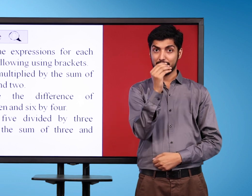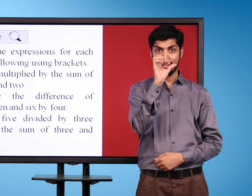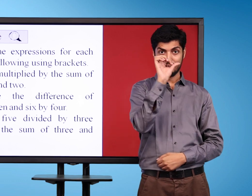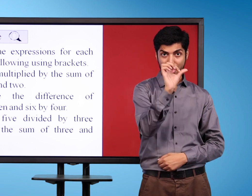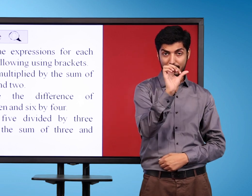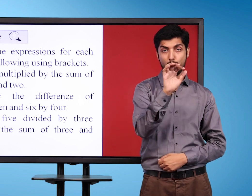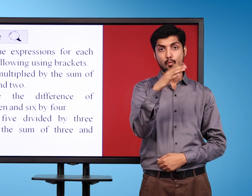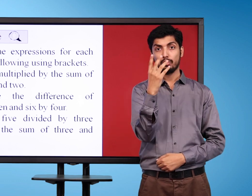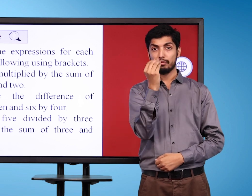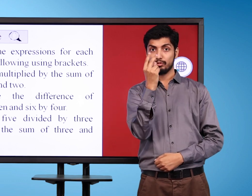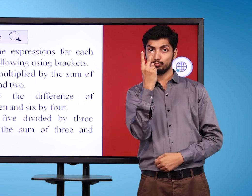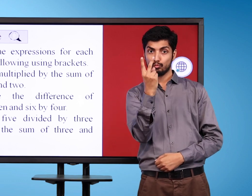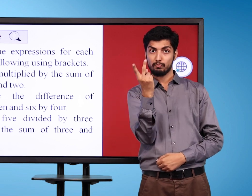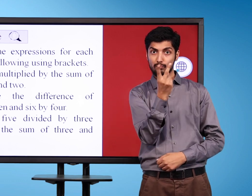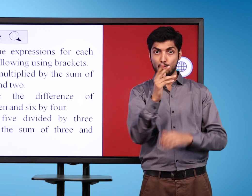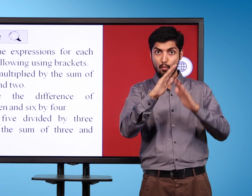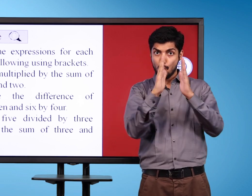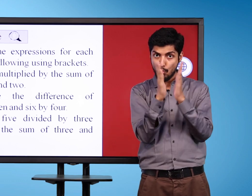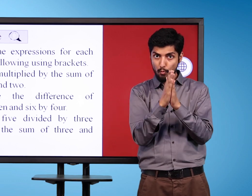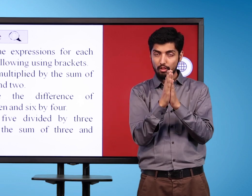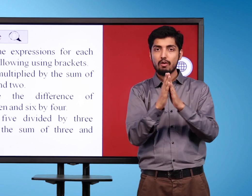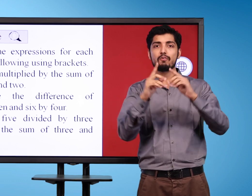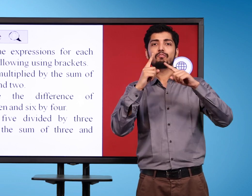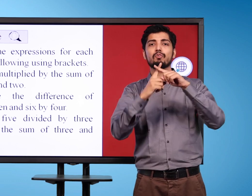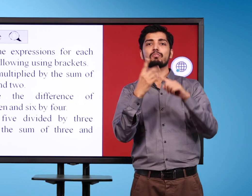4 multiplied by the sum of 9 and 2.